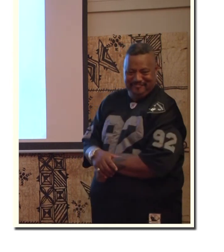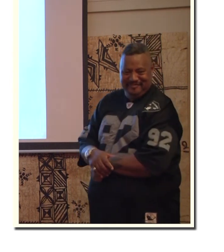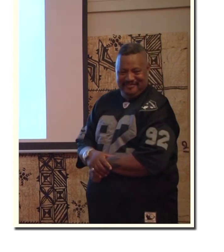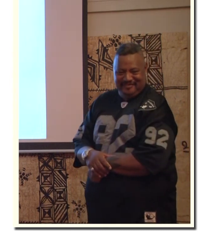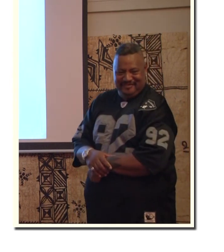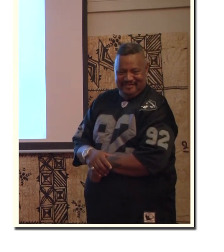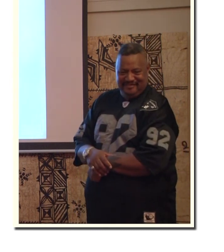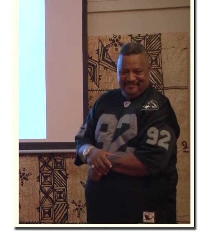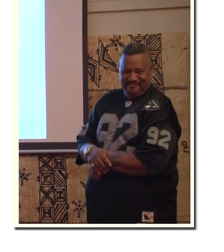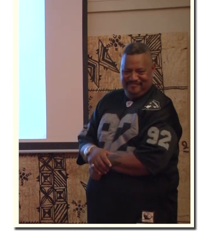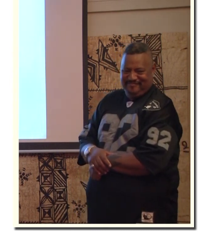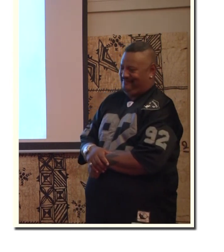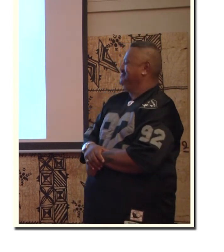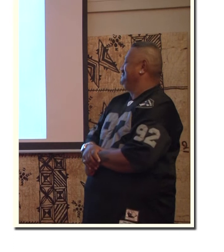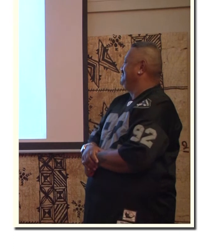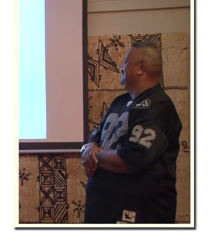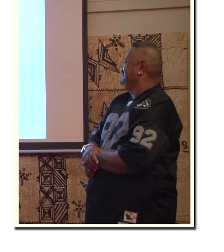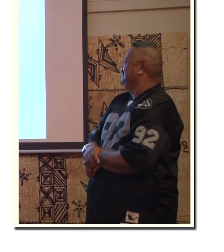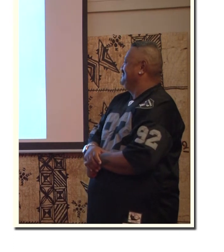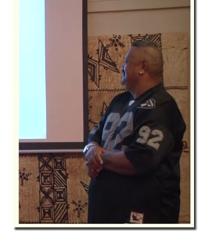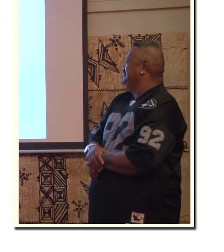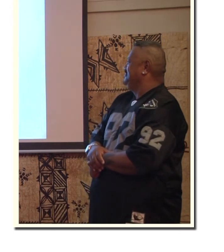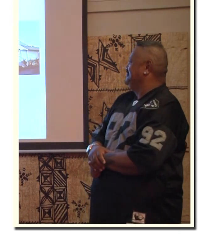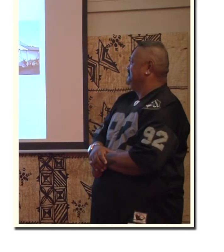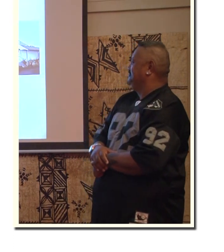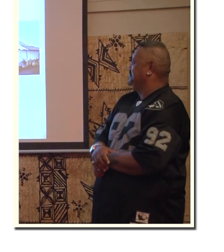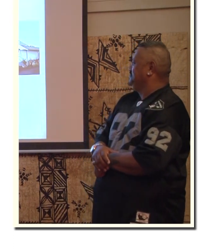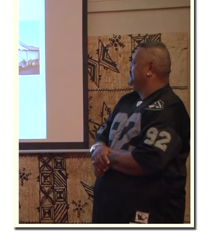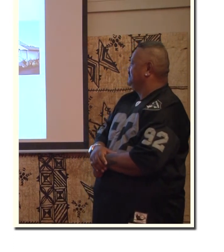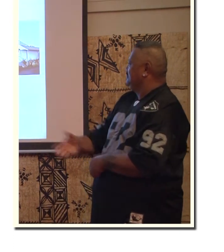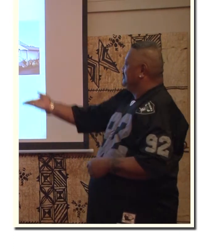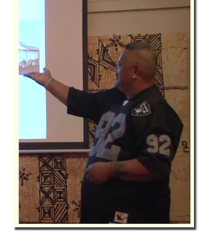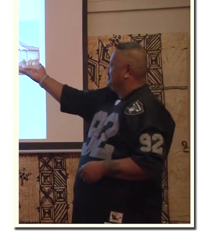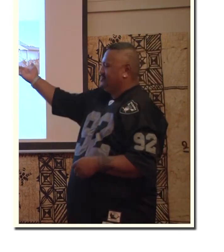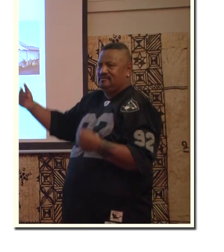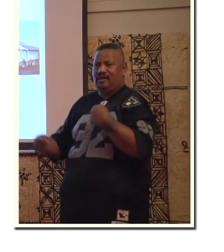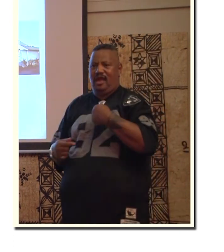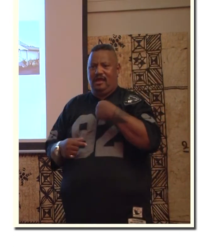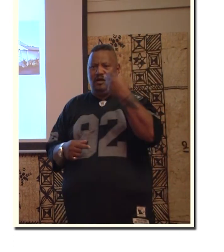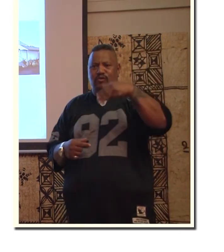Hamilton, that's your sign for Hamilton.